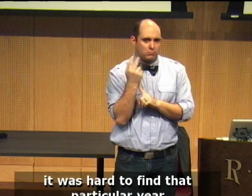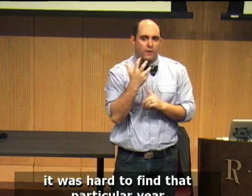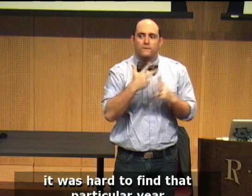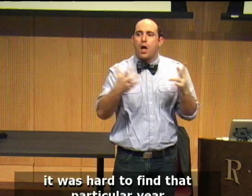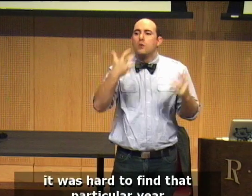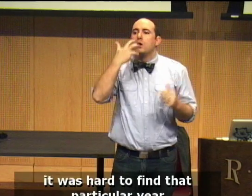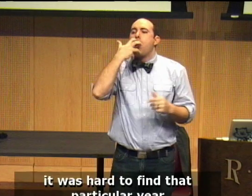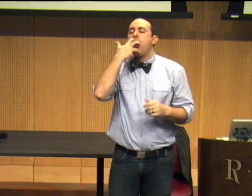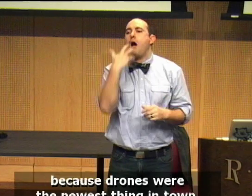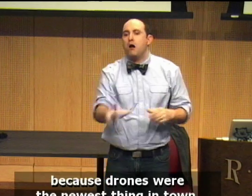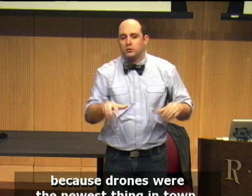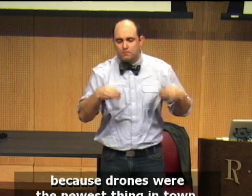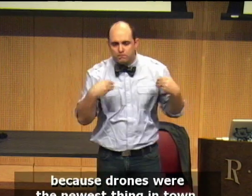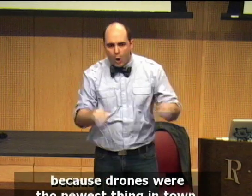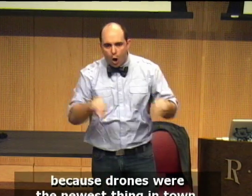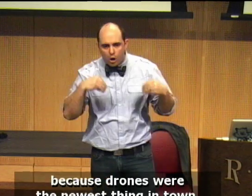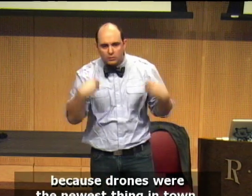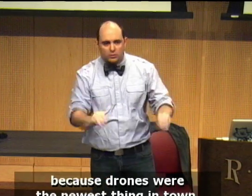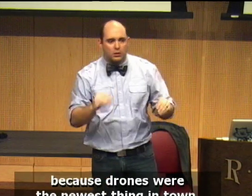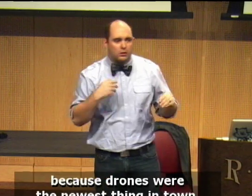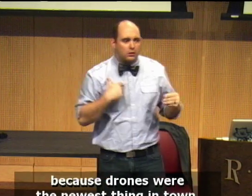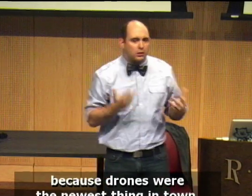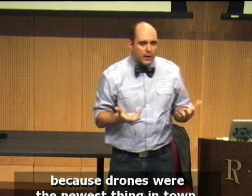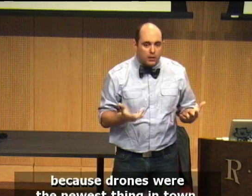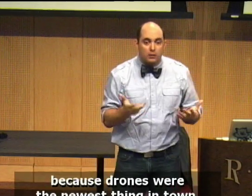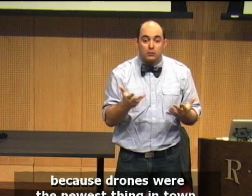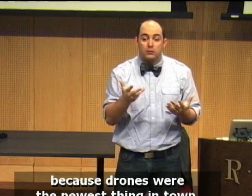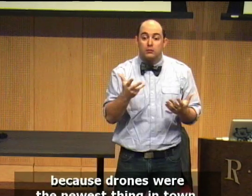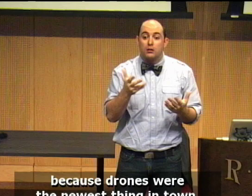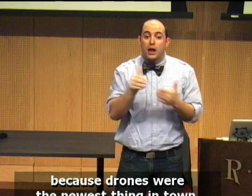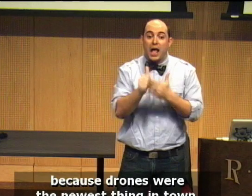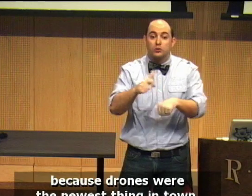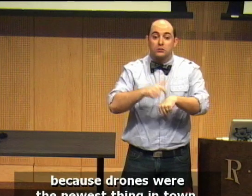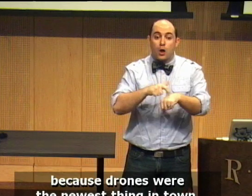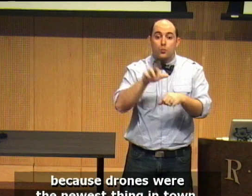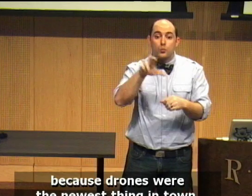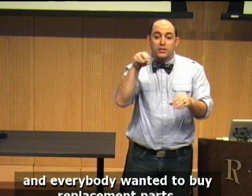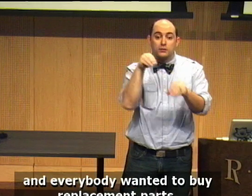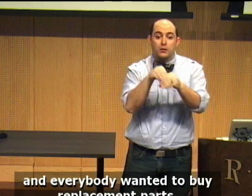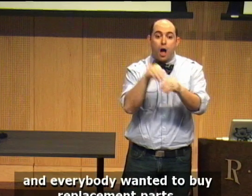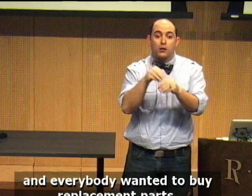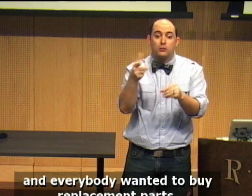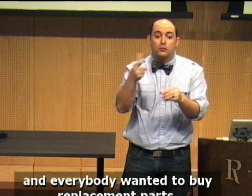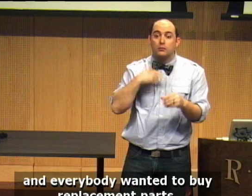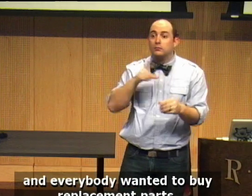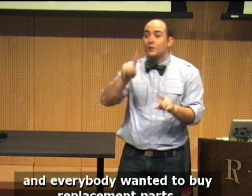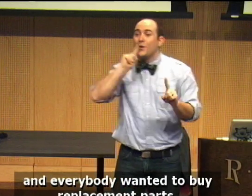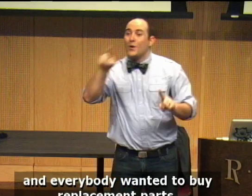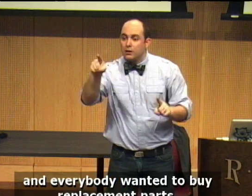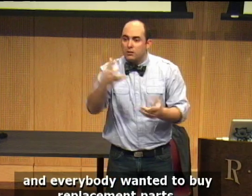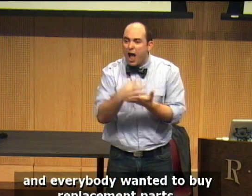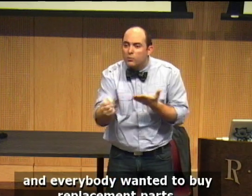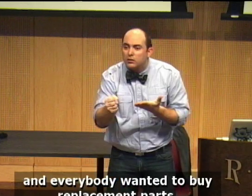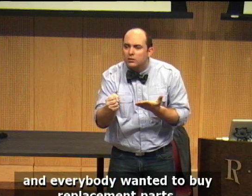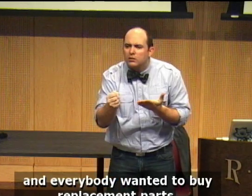find that particular year because drones were the newest thing in town and everybody wanted to buy replacement